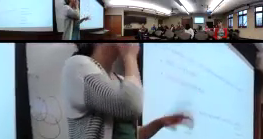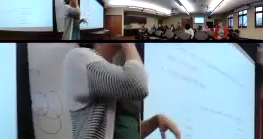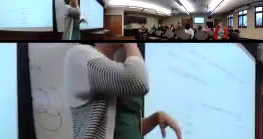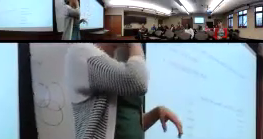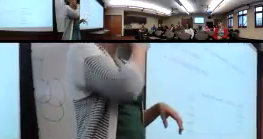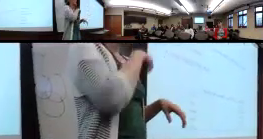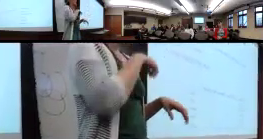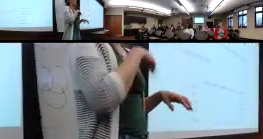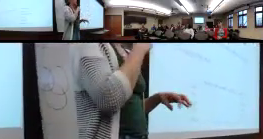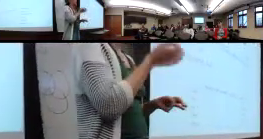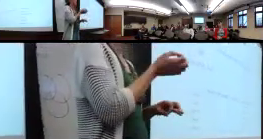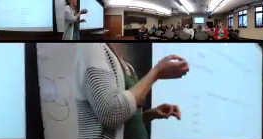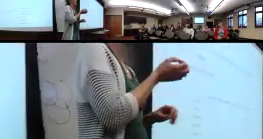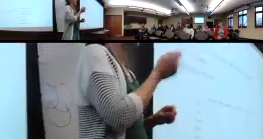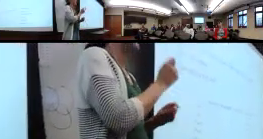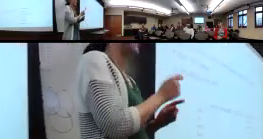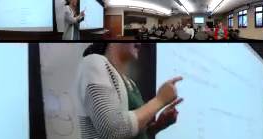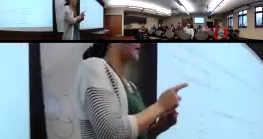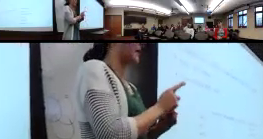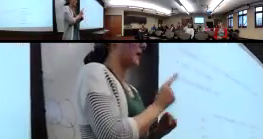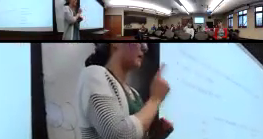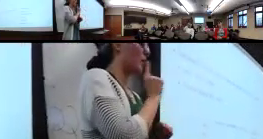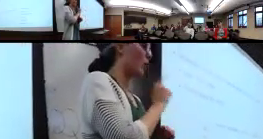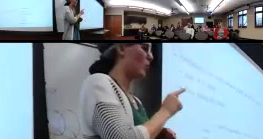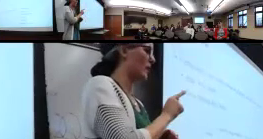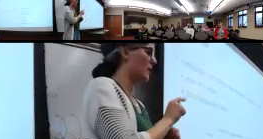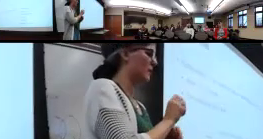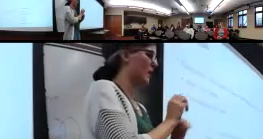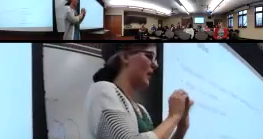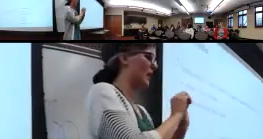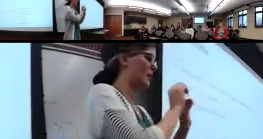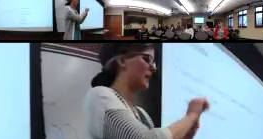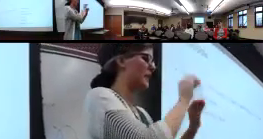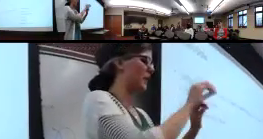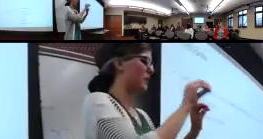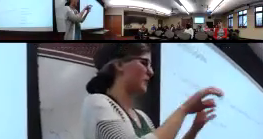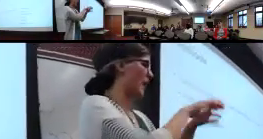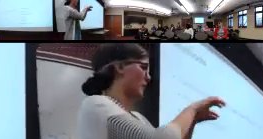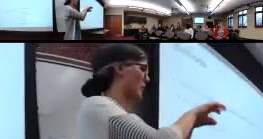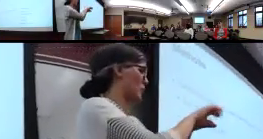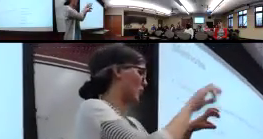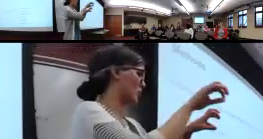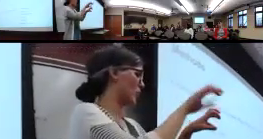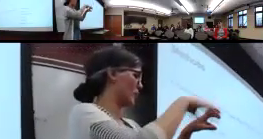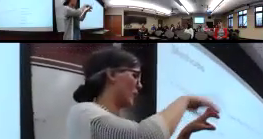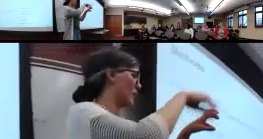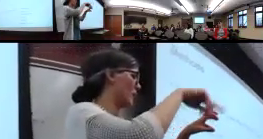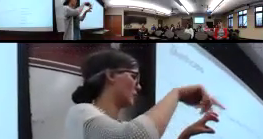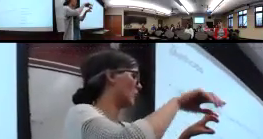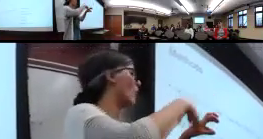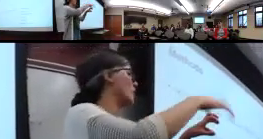entity. And then for maintained, we looked at only immediate mentions after an introduction